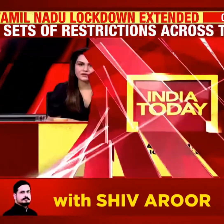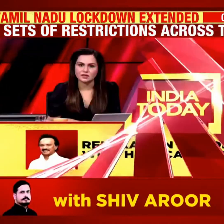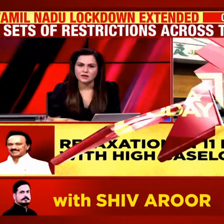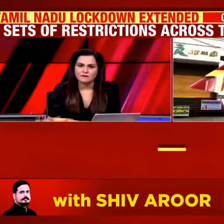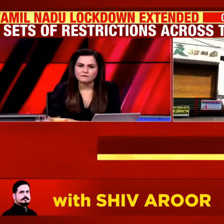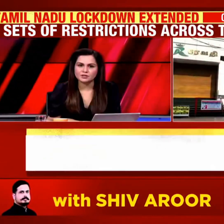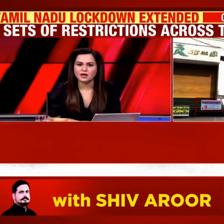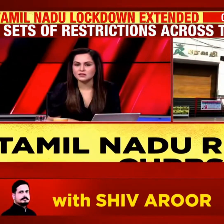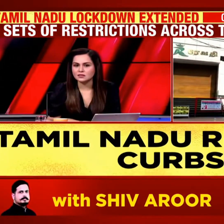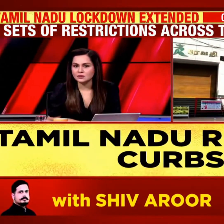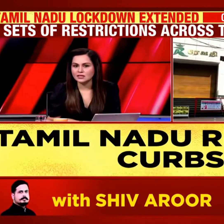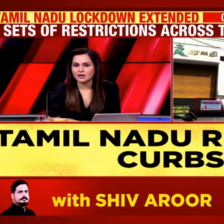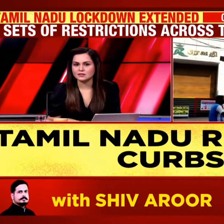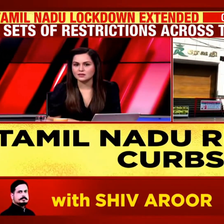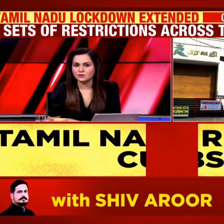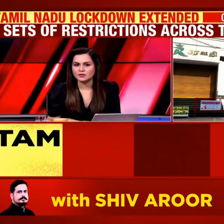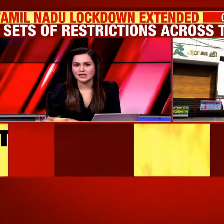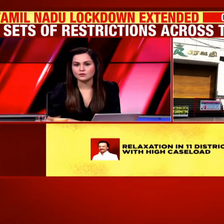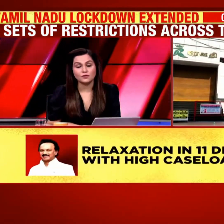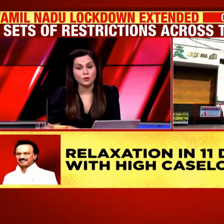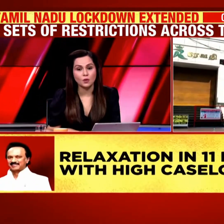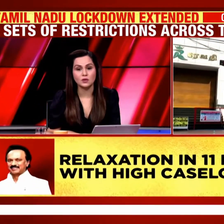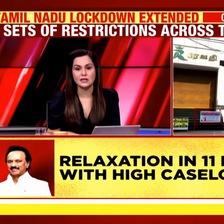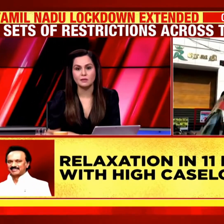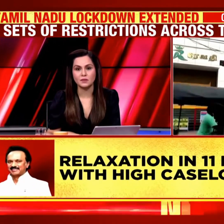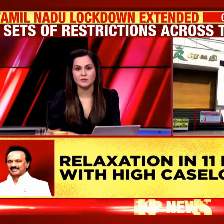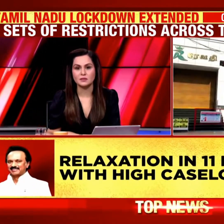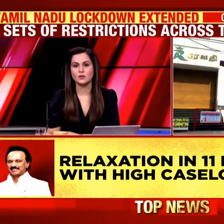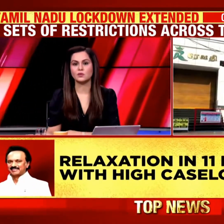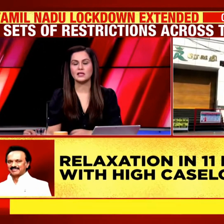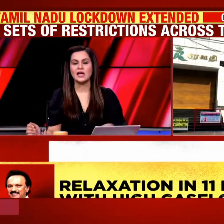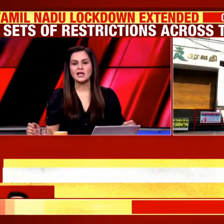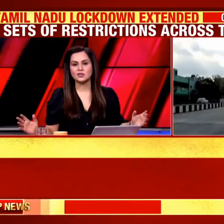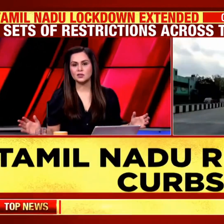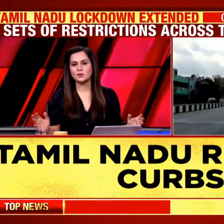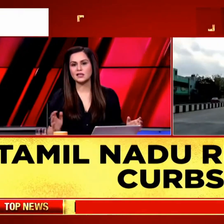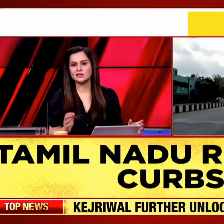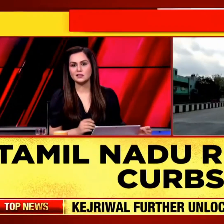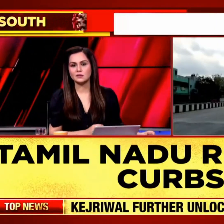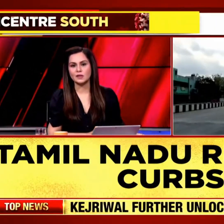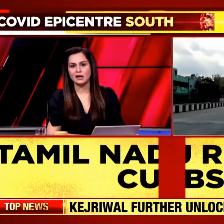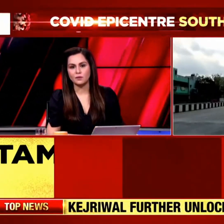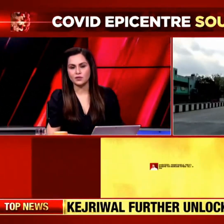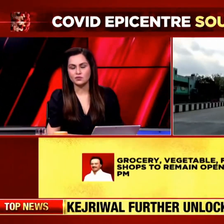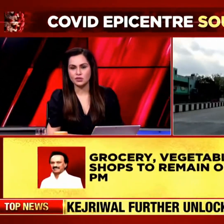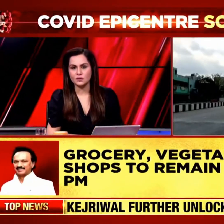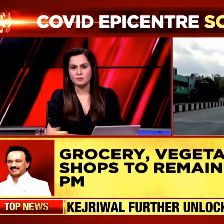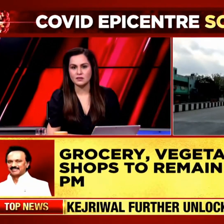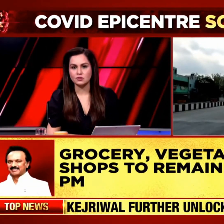rate. Fish markets and slaughterhouses are going to be allowed for wholesale purposes only. Districts with less cases will have more restrictions. Passengers